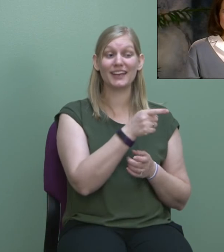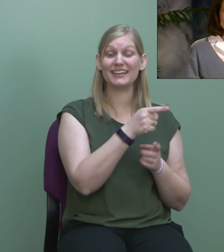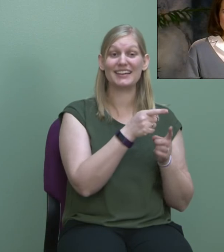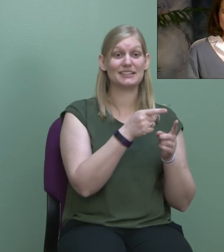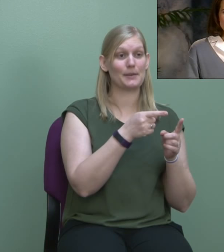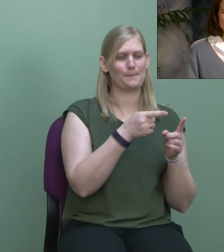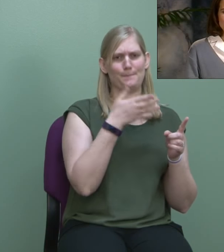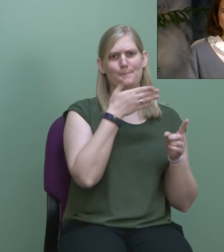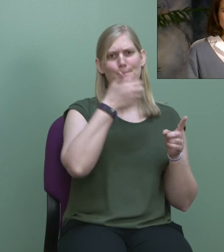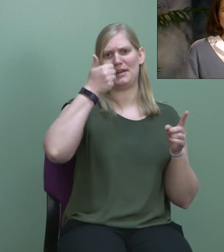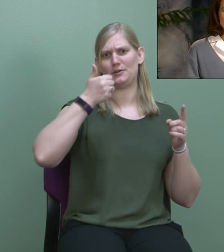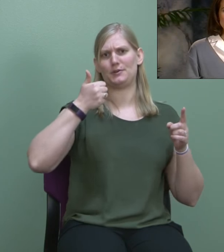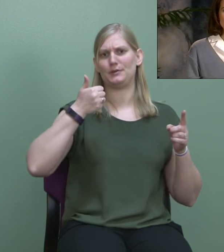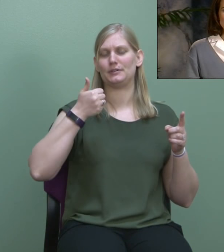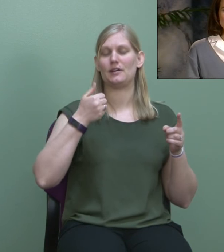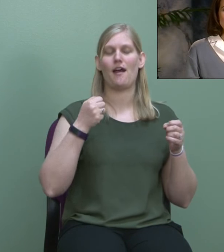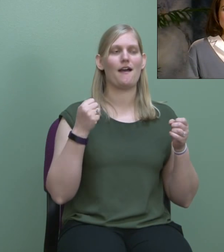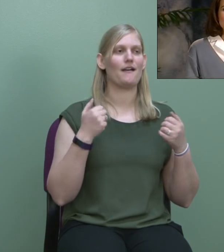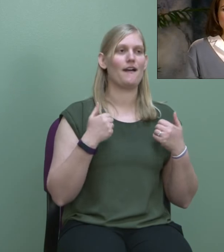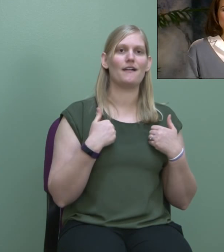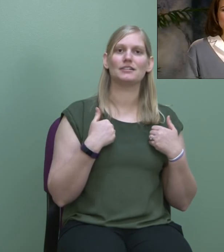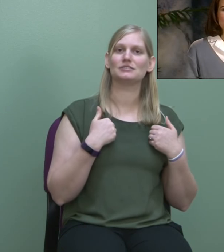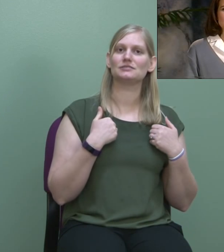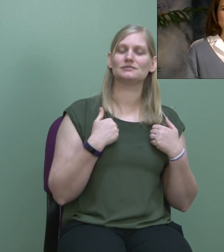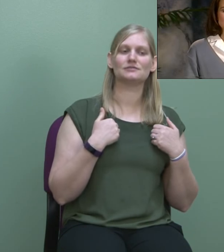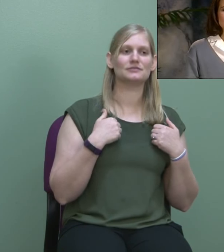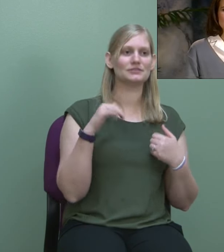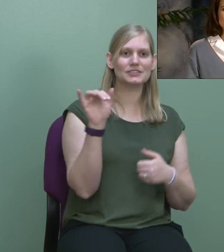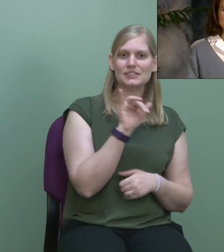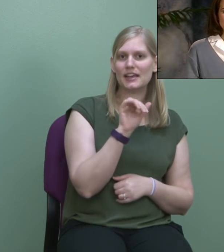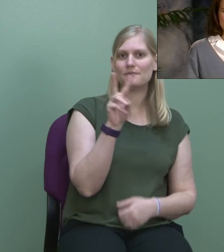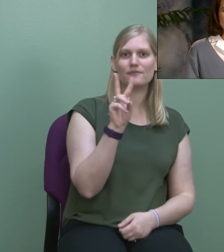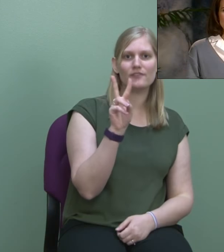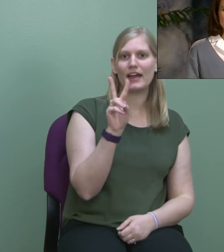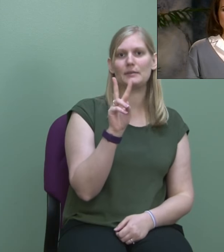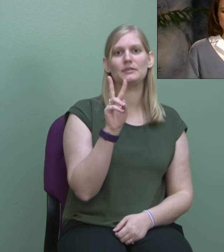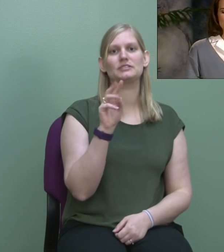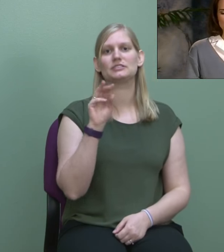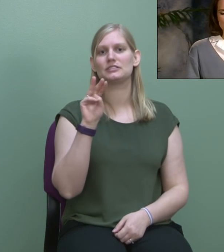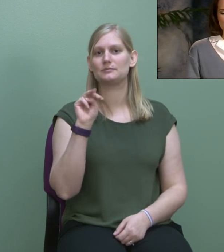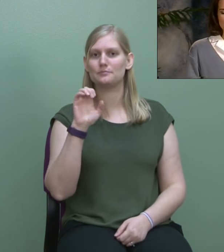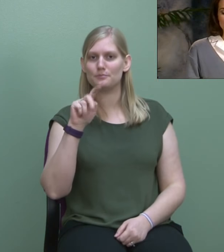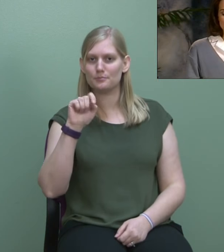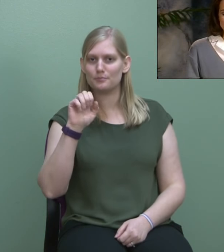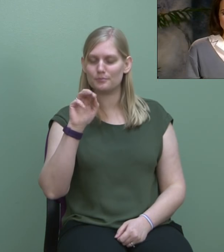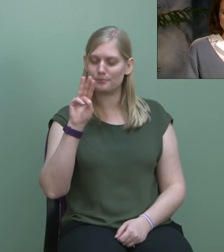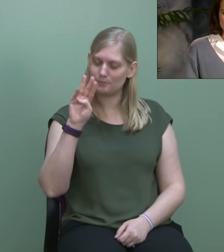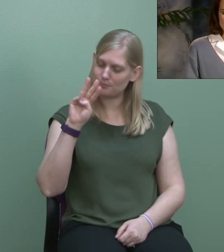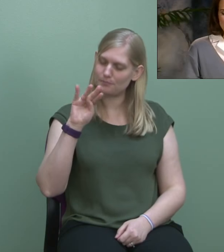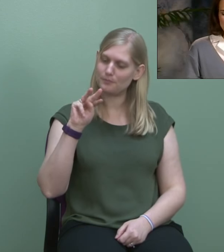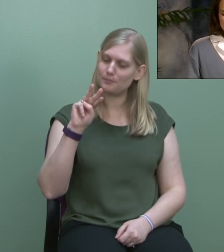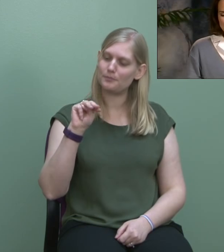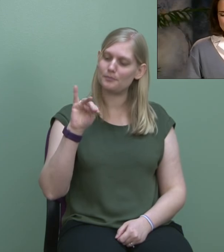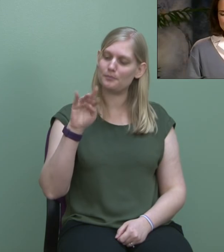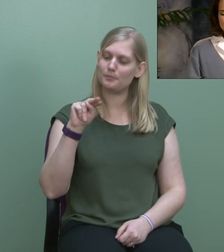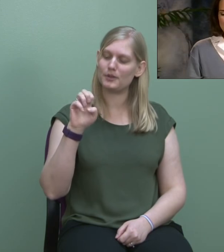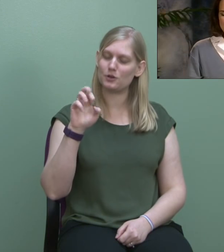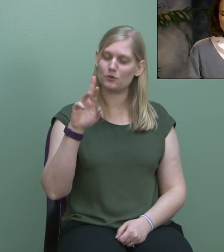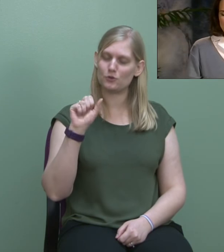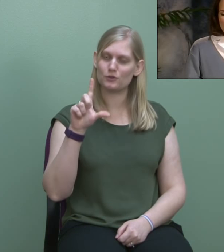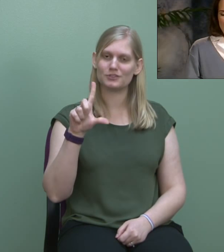choice. It contains all the vitamins and minerals, but just lacks the fat that naturally came with it.